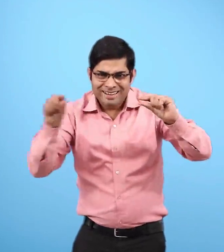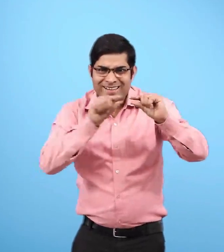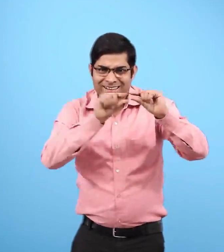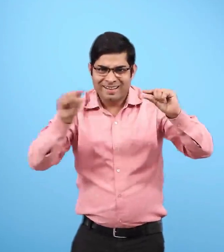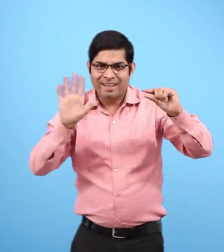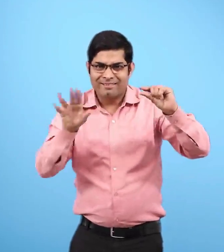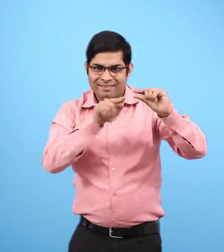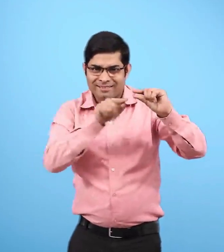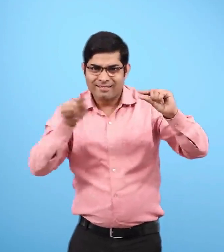picture.